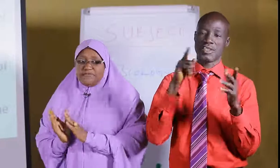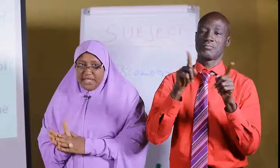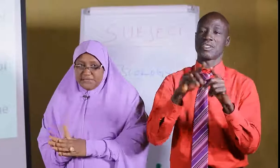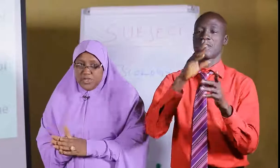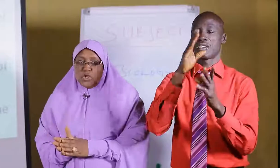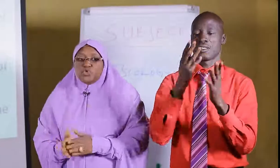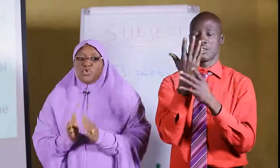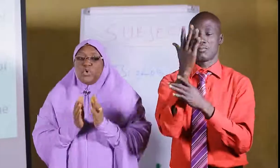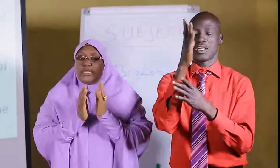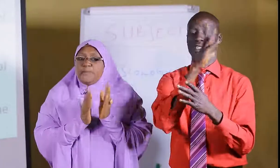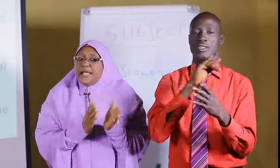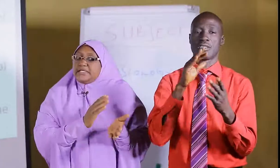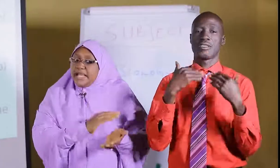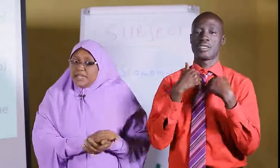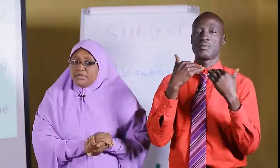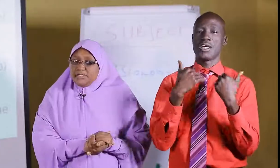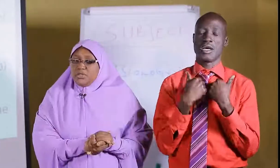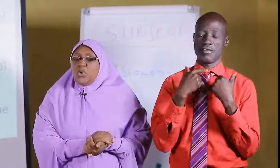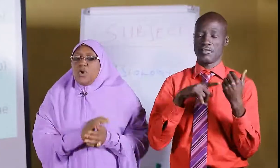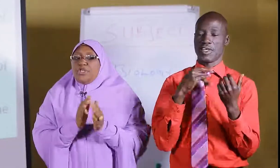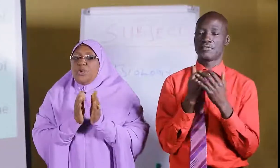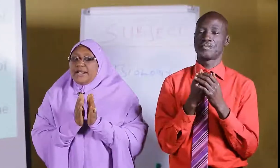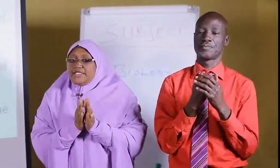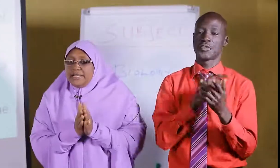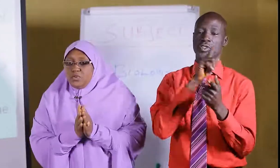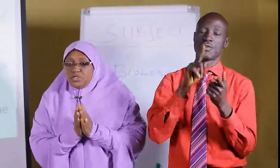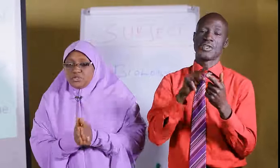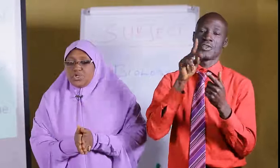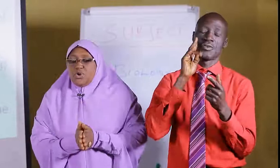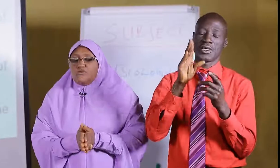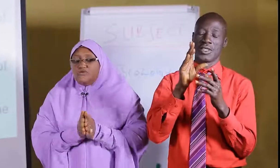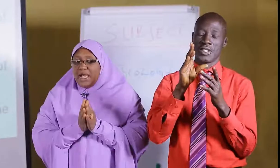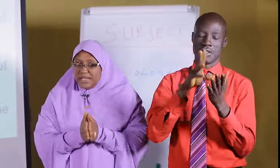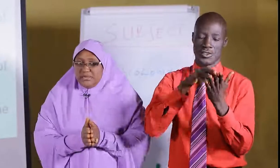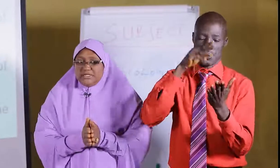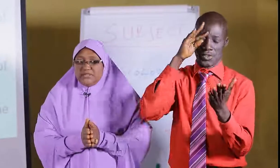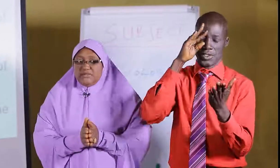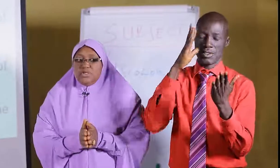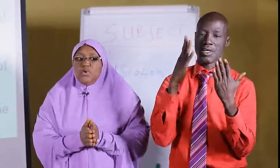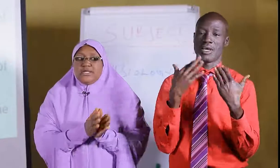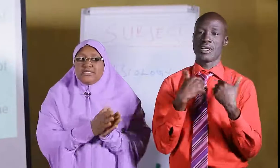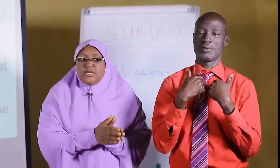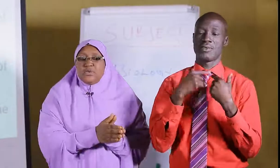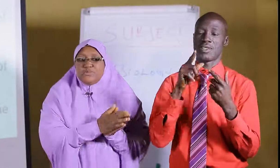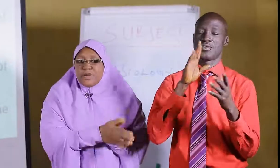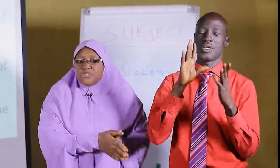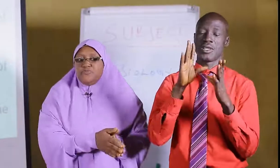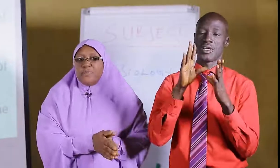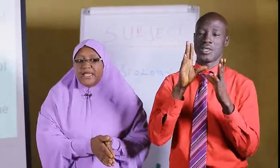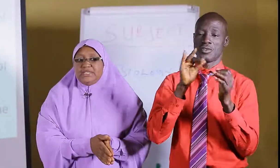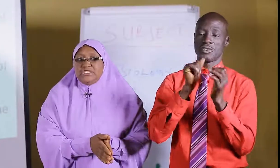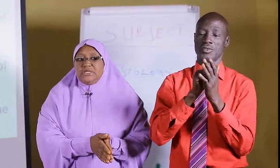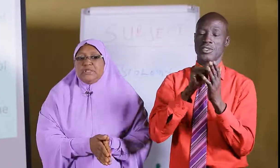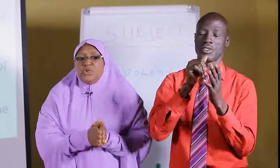animals have life. So in the plants and animals, when you are dealing with the study of animals, you are dealing with the branch